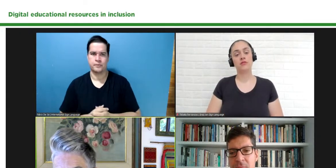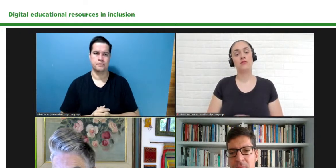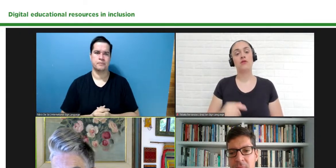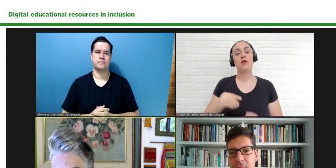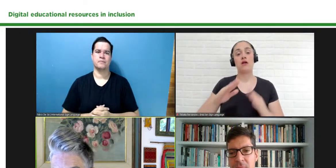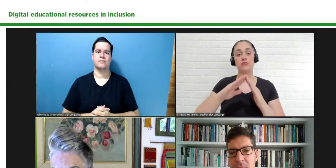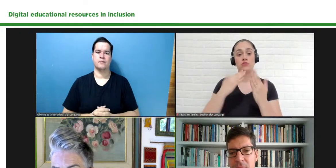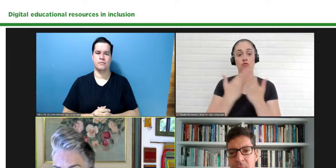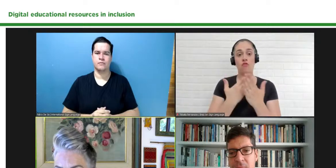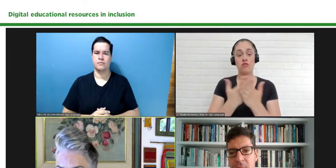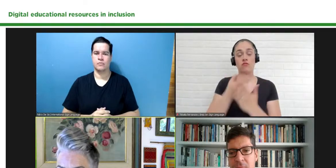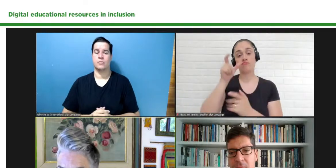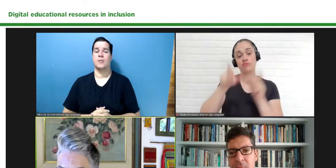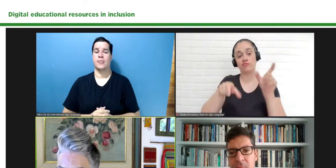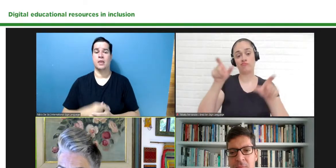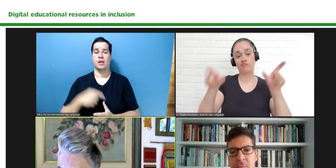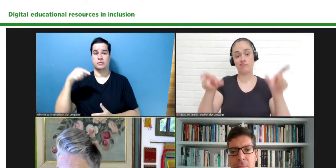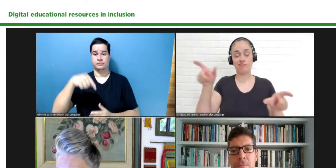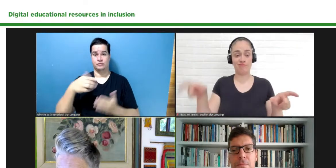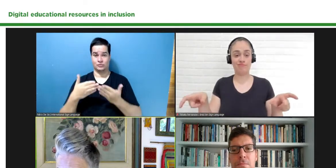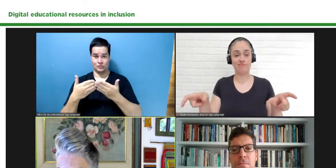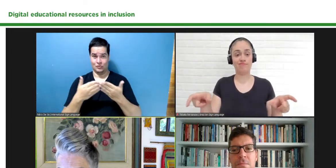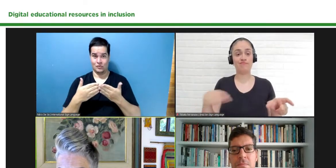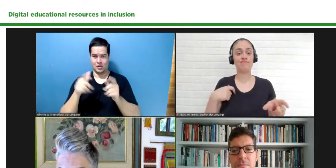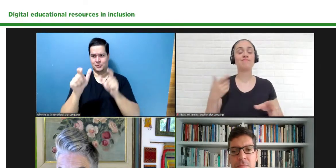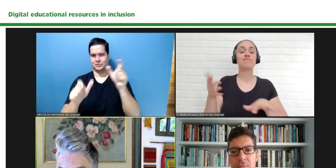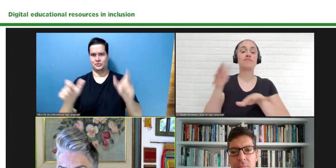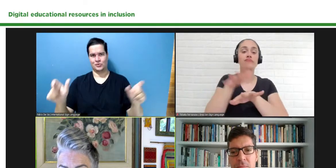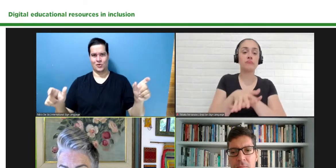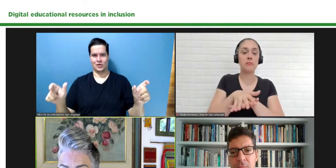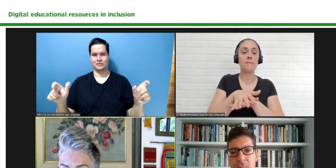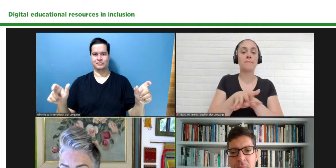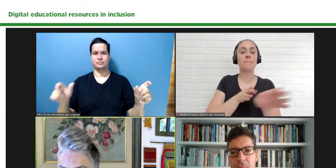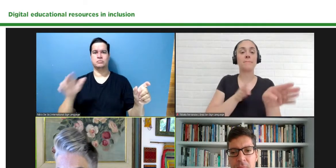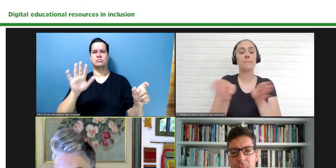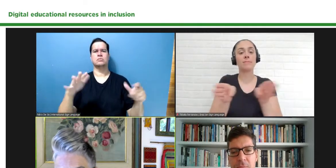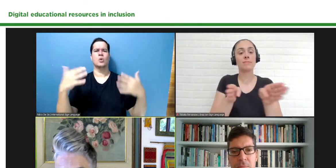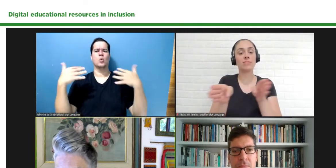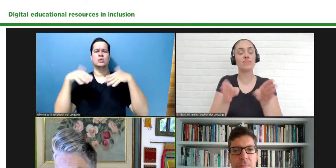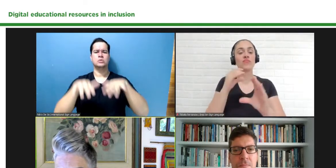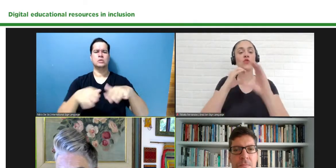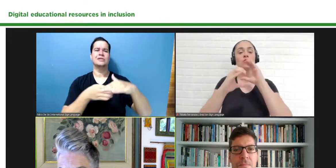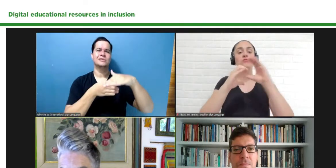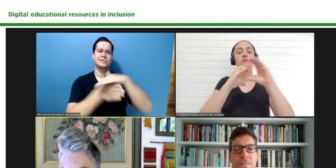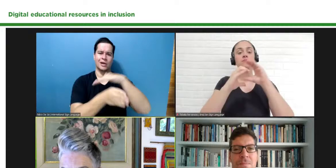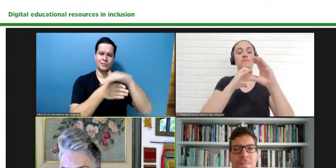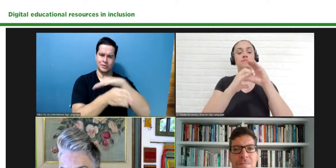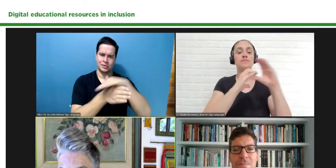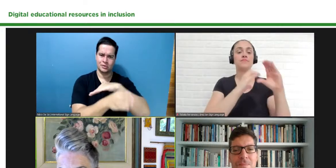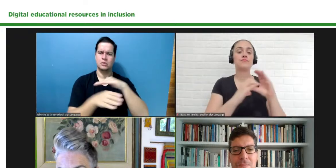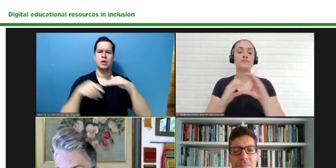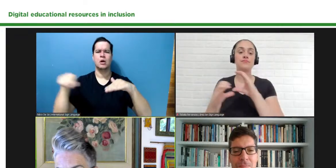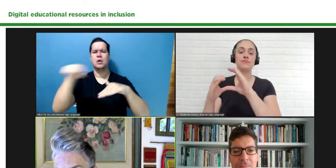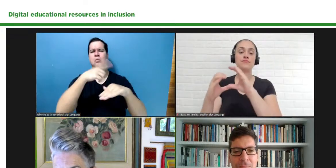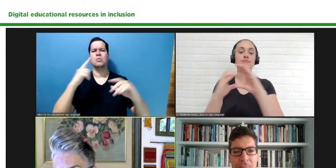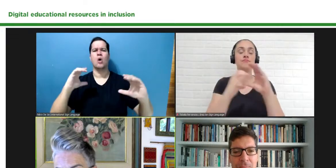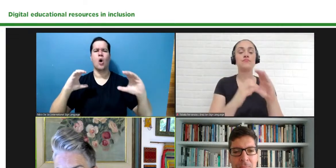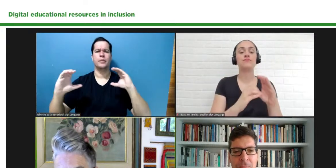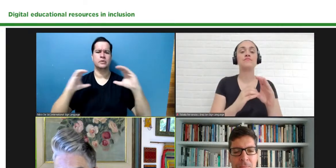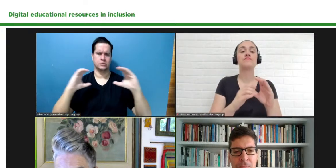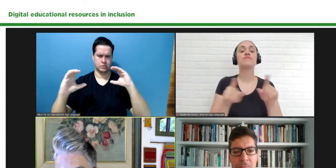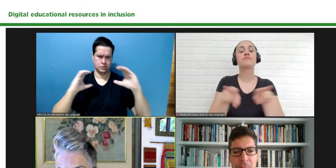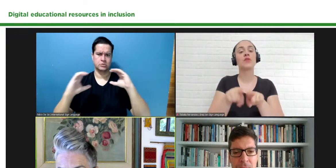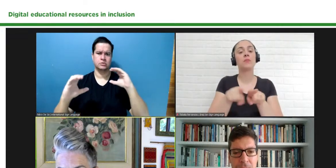with inclusive and in-person accessible communication, innovation, seeking digital